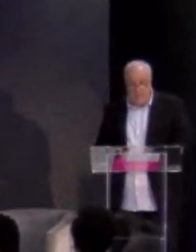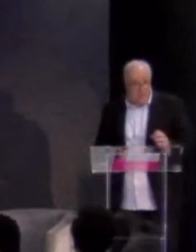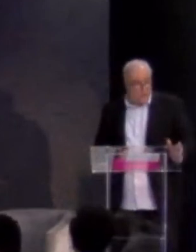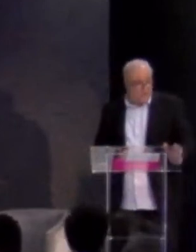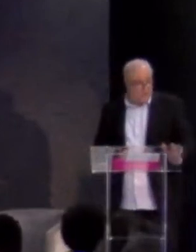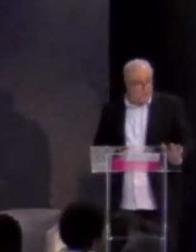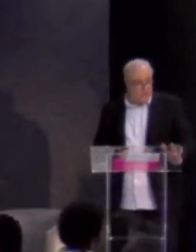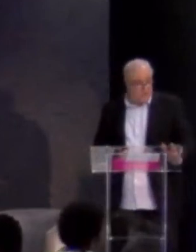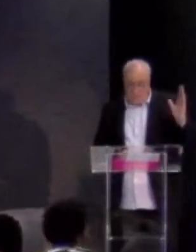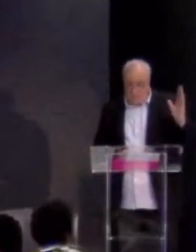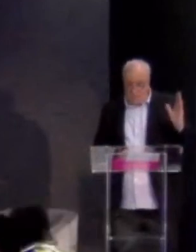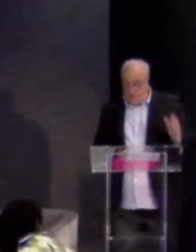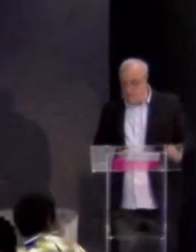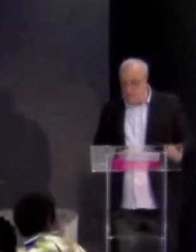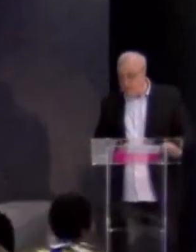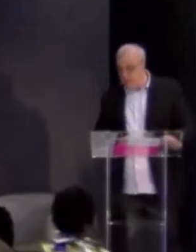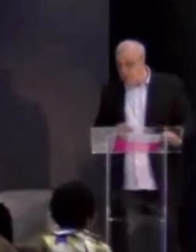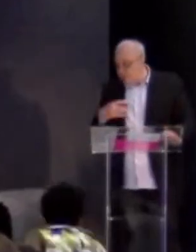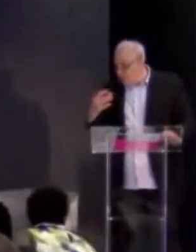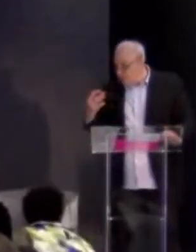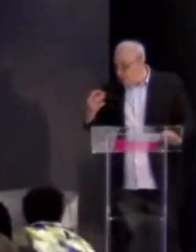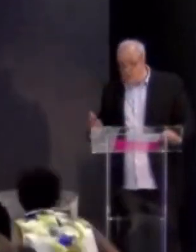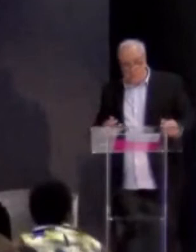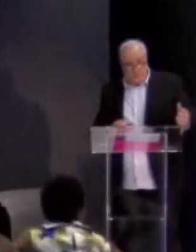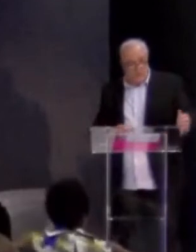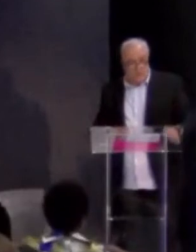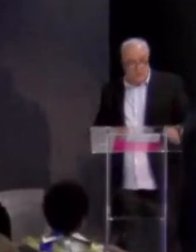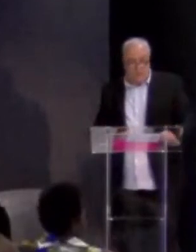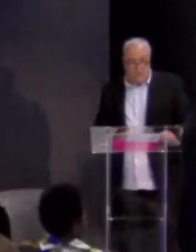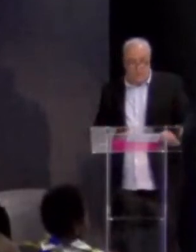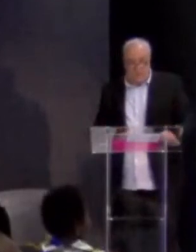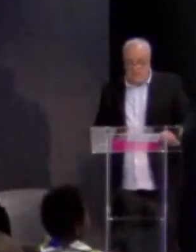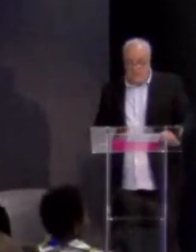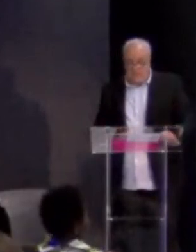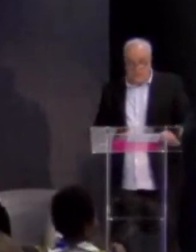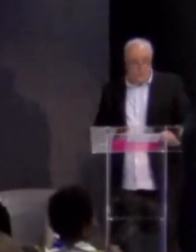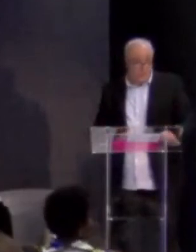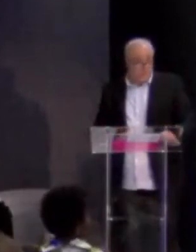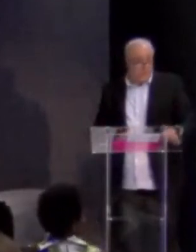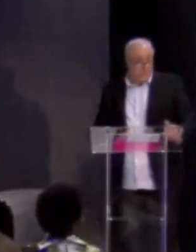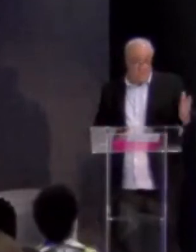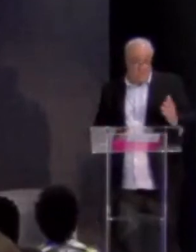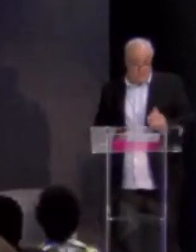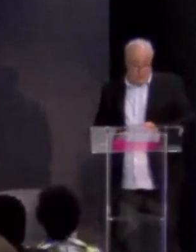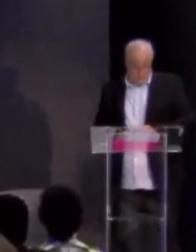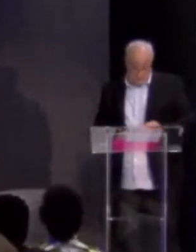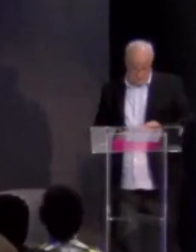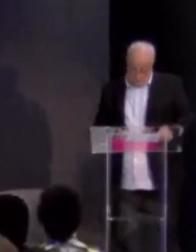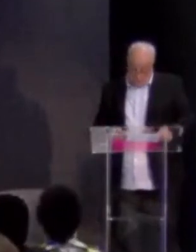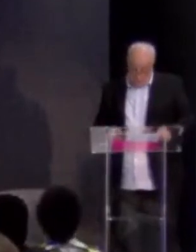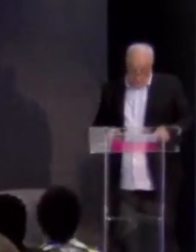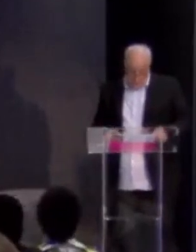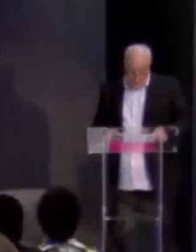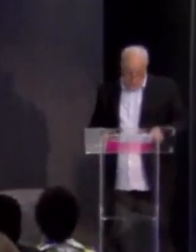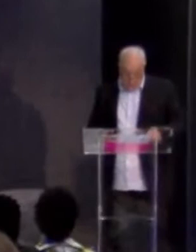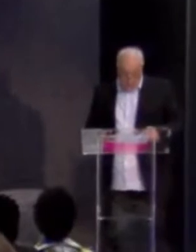at any point, if you need to raise your hand, if you need to challenge, if you need to ask a question, do it, and I'm very happy to bring you